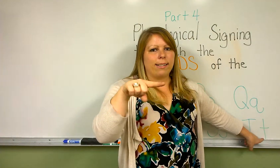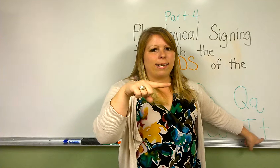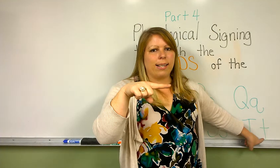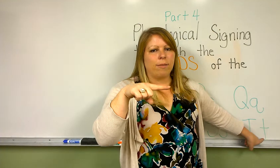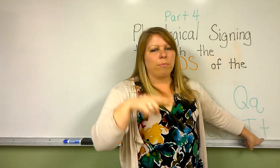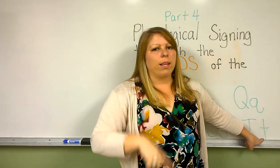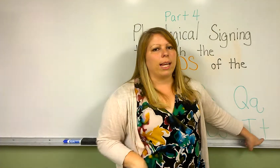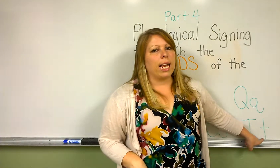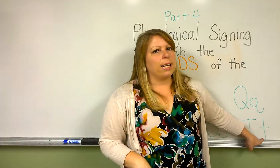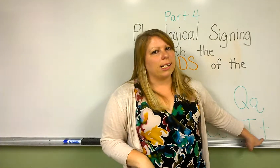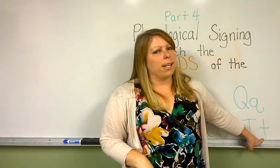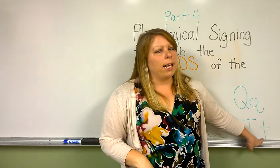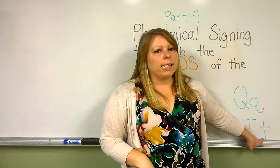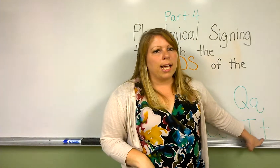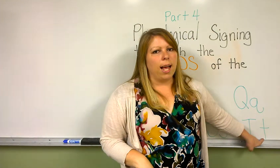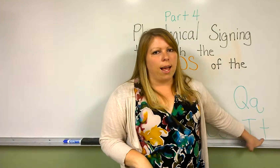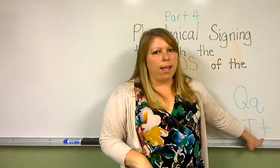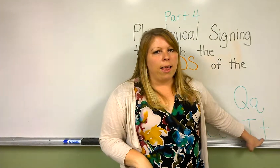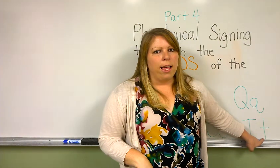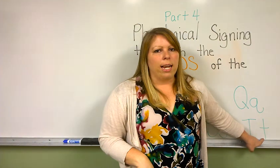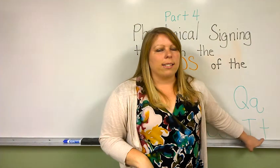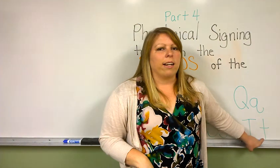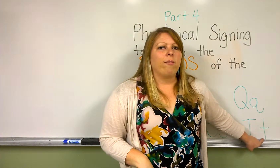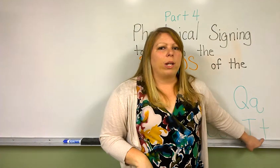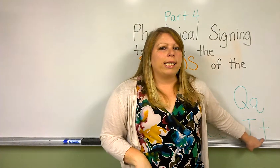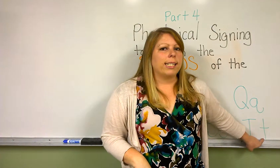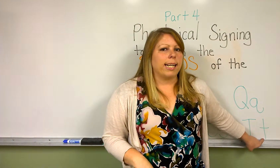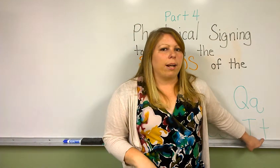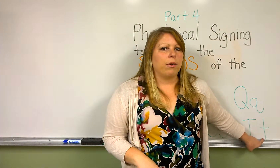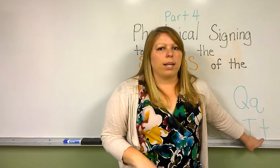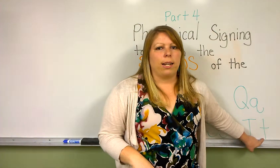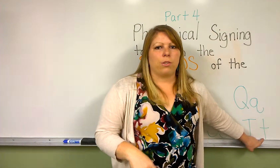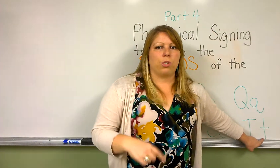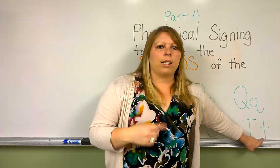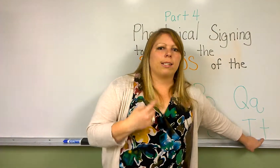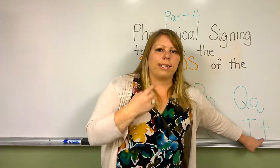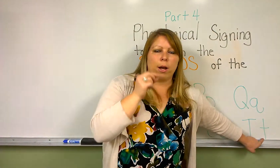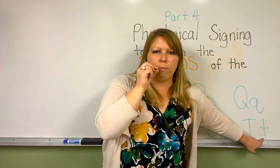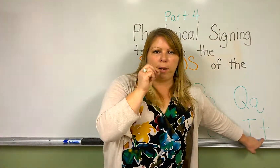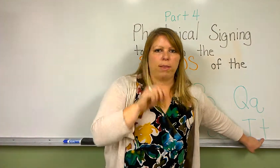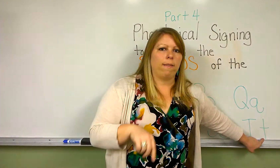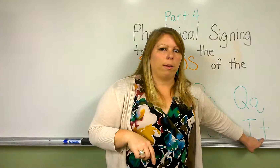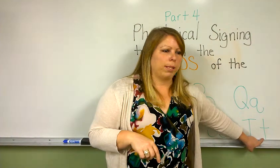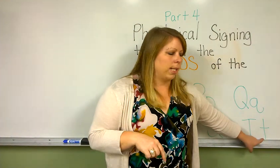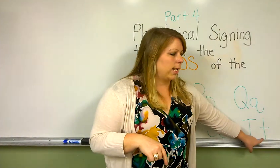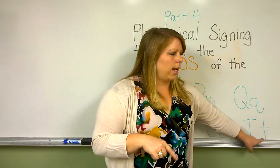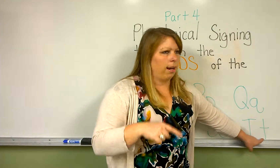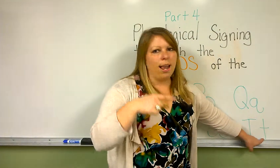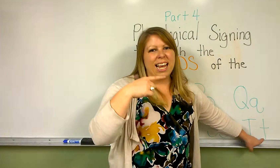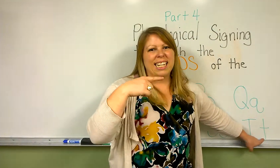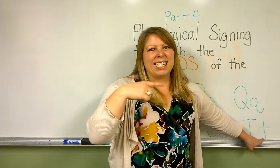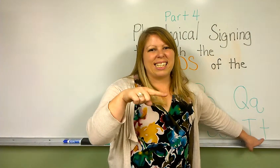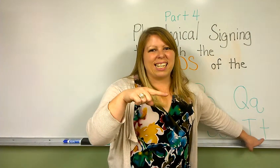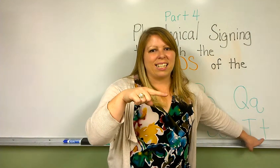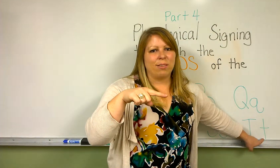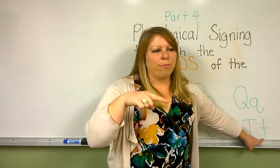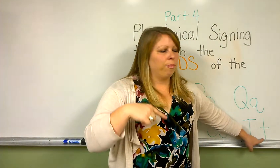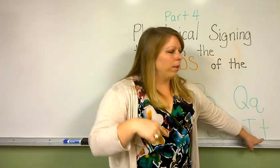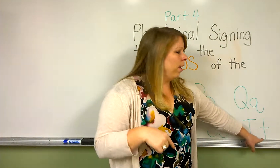t. Again, it's not ta, it's not a voiced sound, it's just a sound made with the lips and tongue. T.